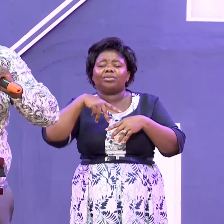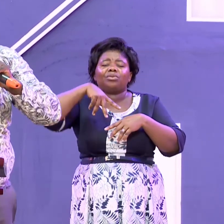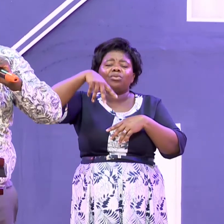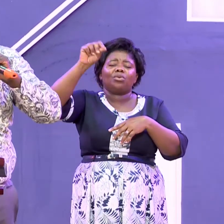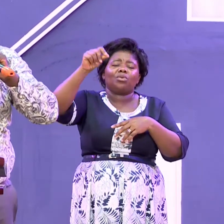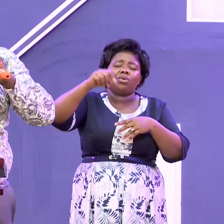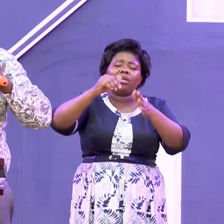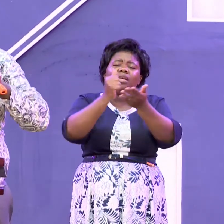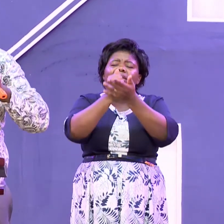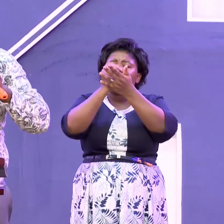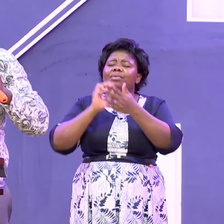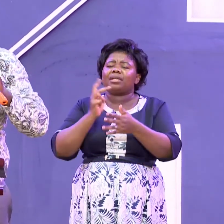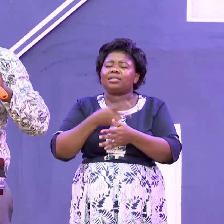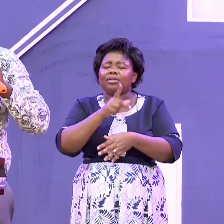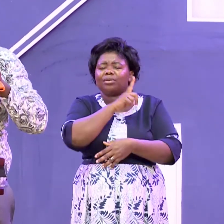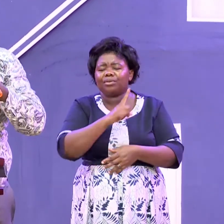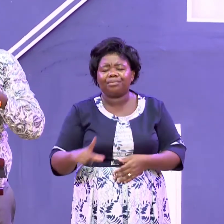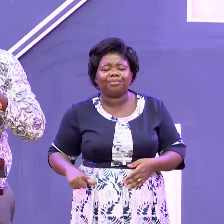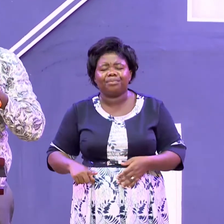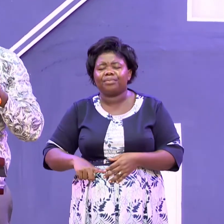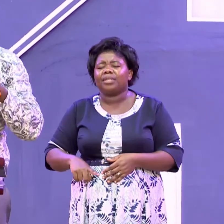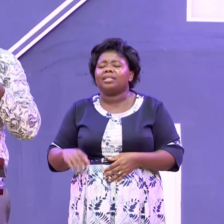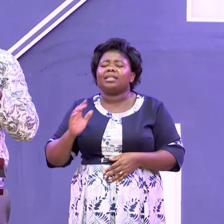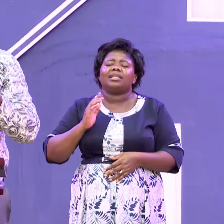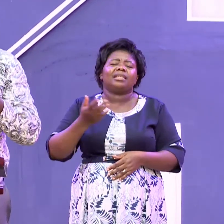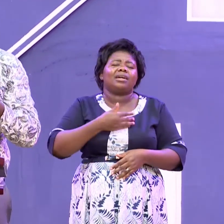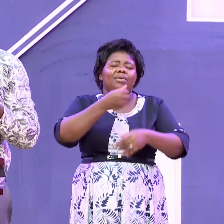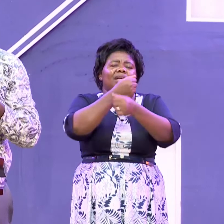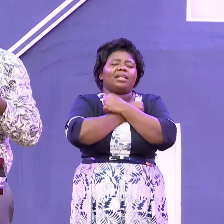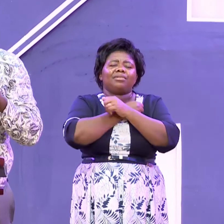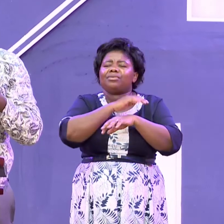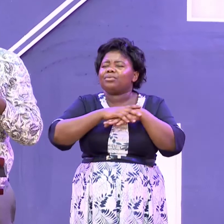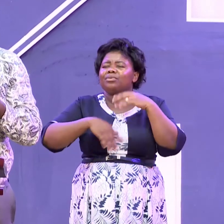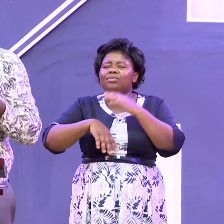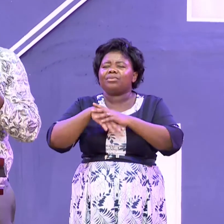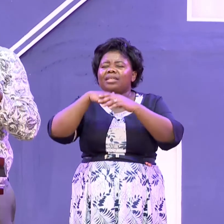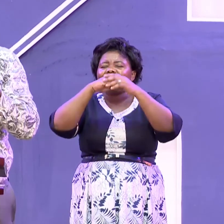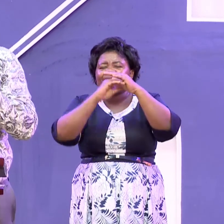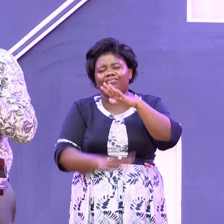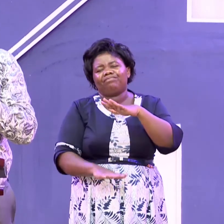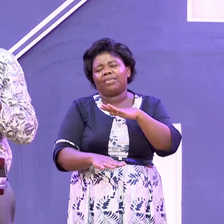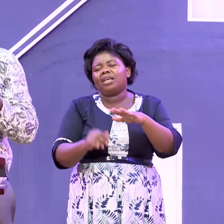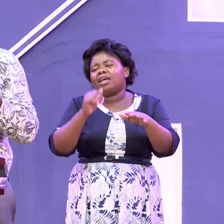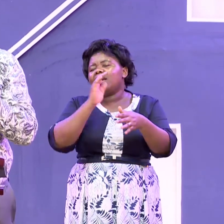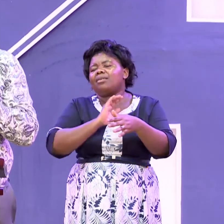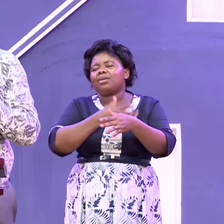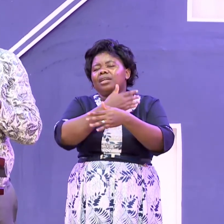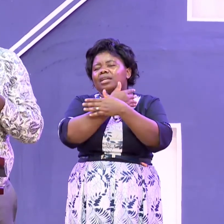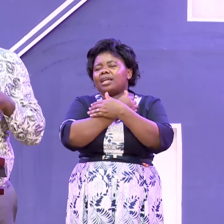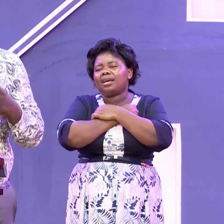to help us, O Lord, our love never to grow cold. Never to grow cold, O